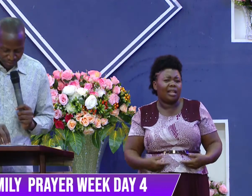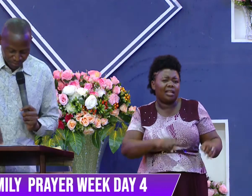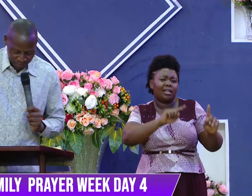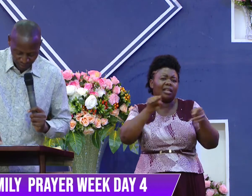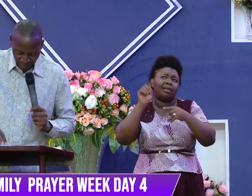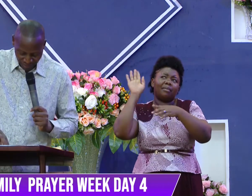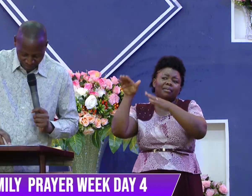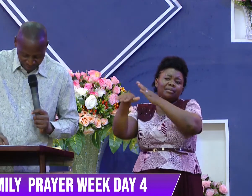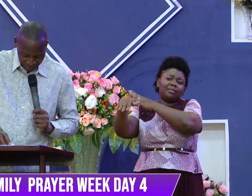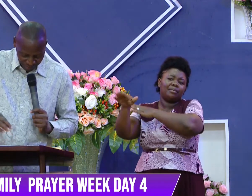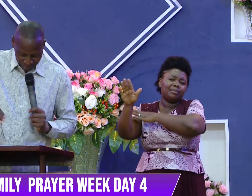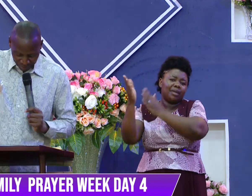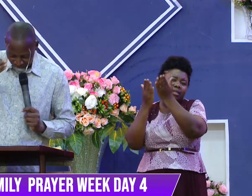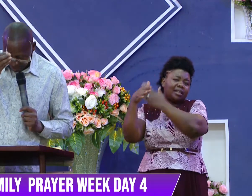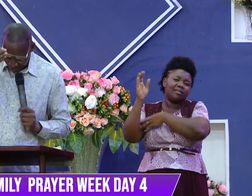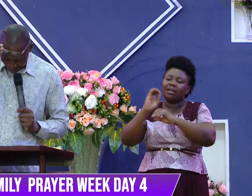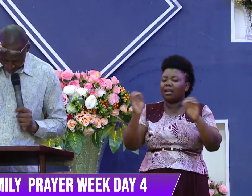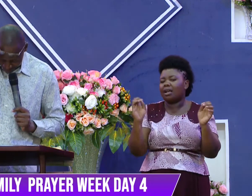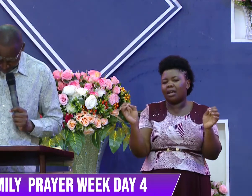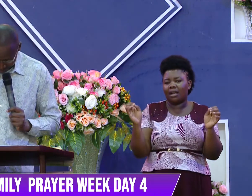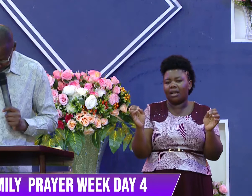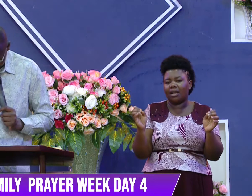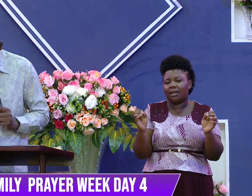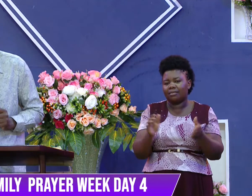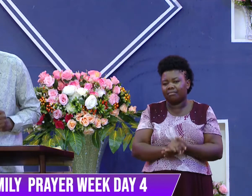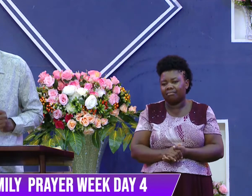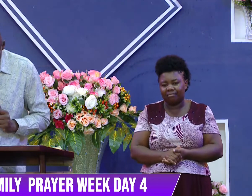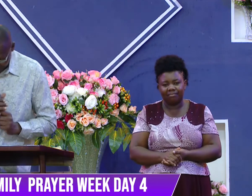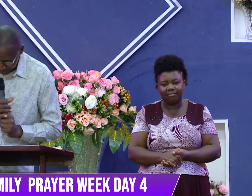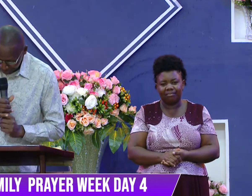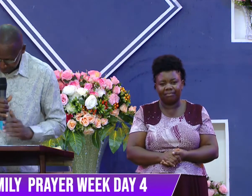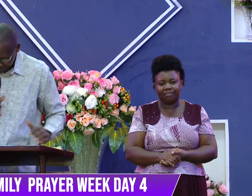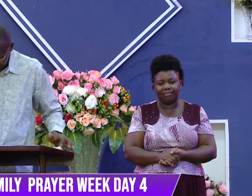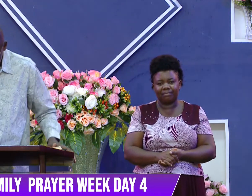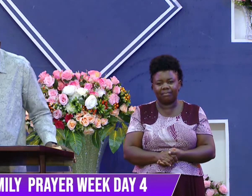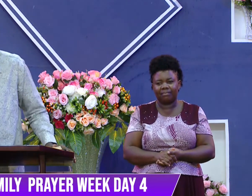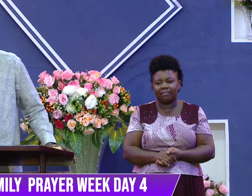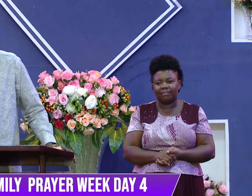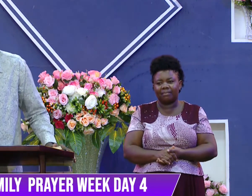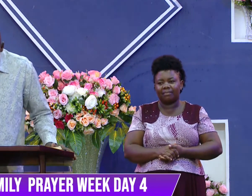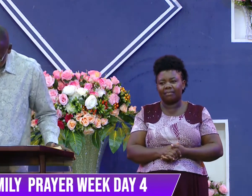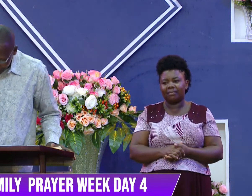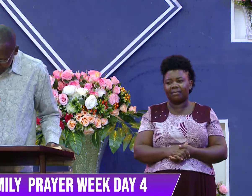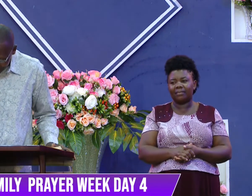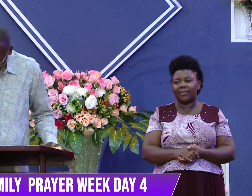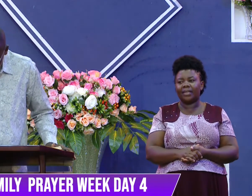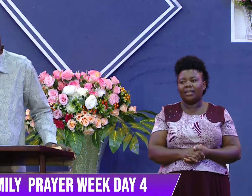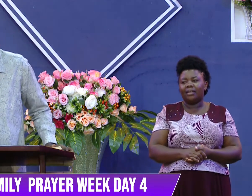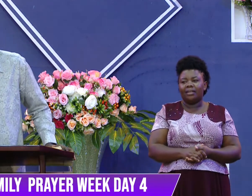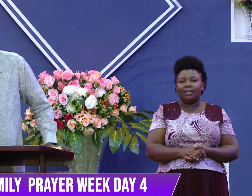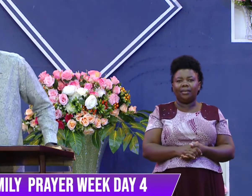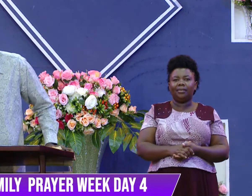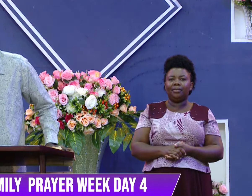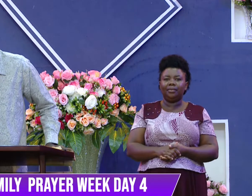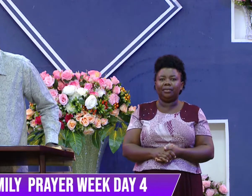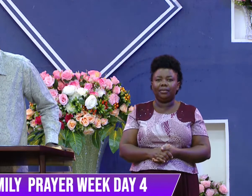And if you're there, you're saying, if I grow old, then I'll serve the Lord after doing this. No, God wants fresh things that have soup. It's not that we bring old